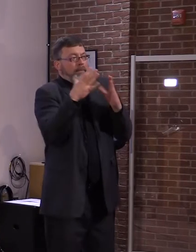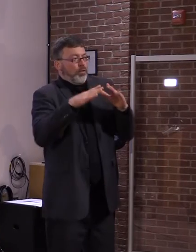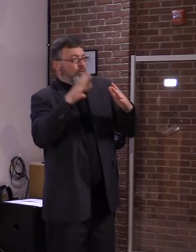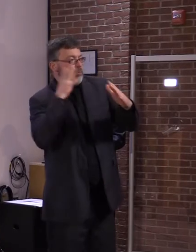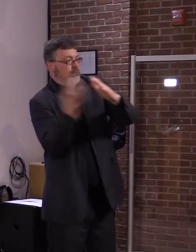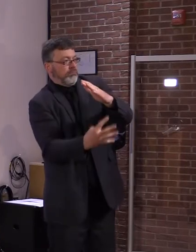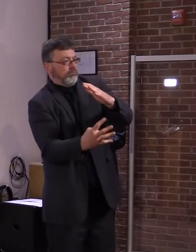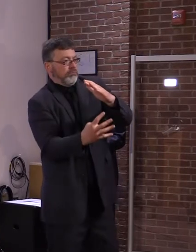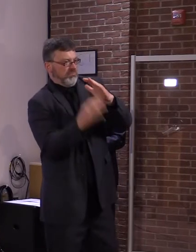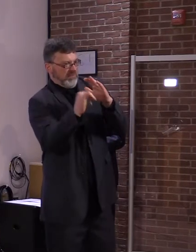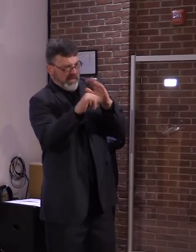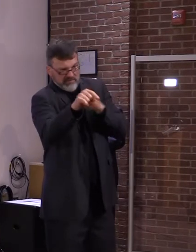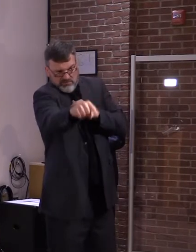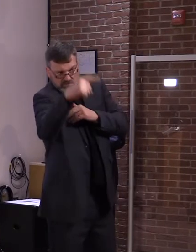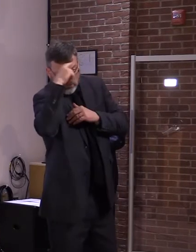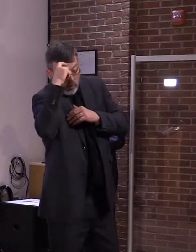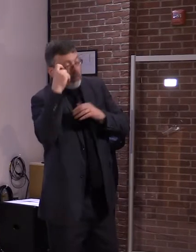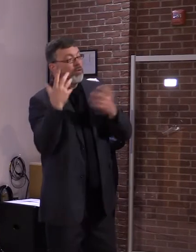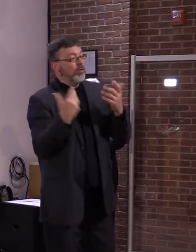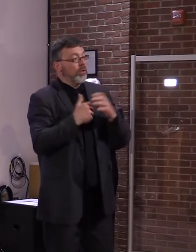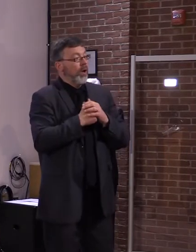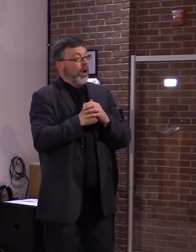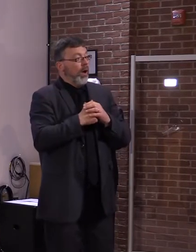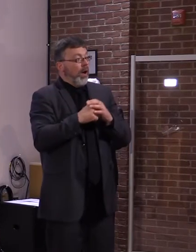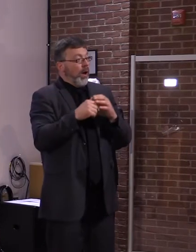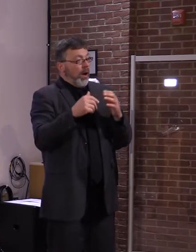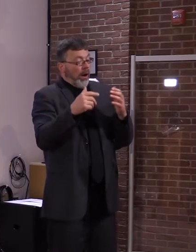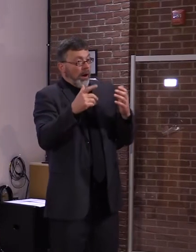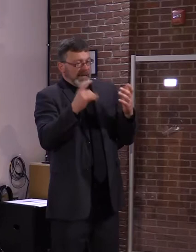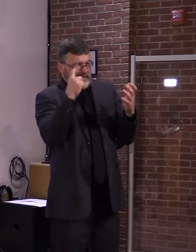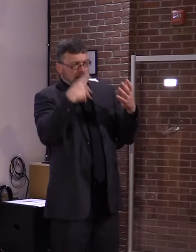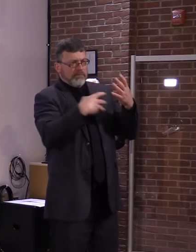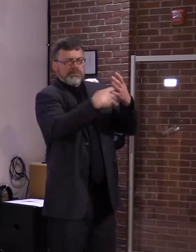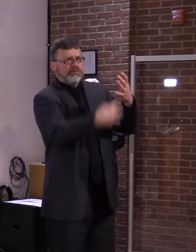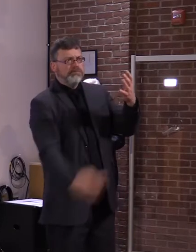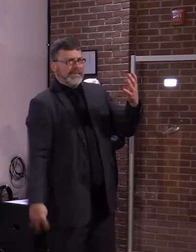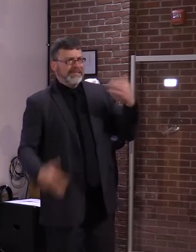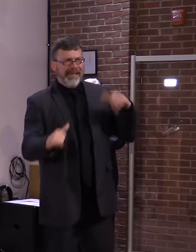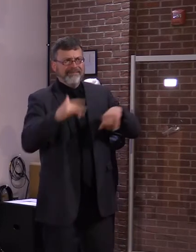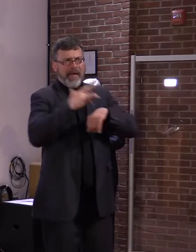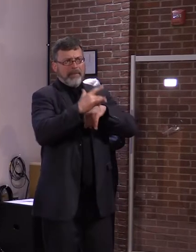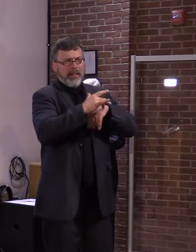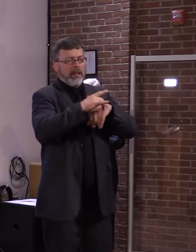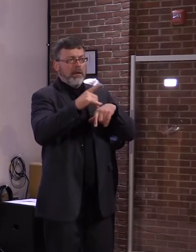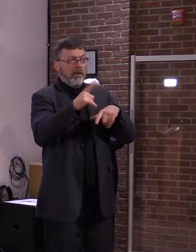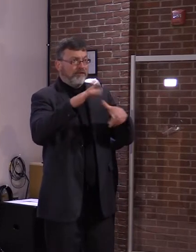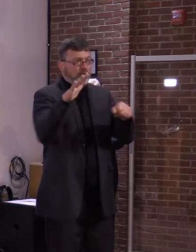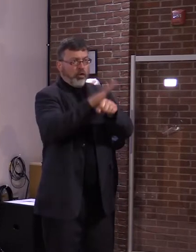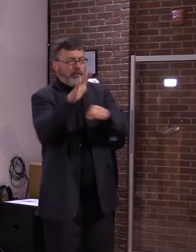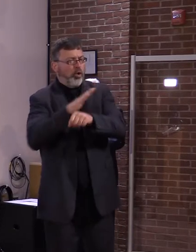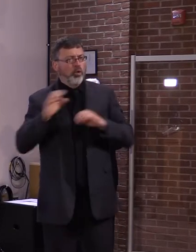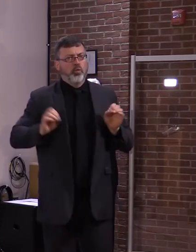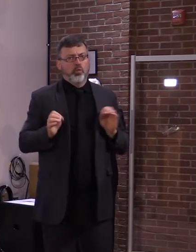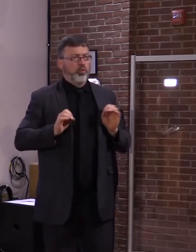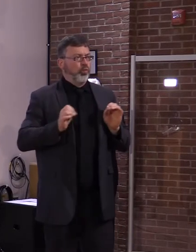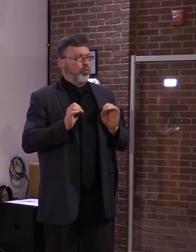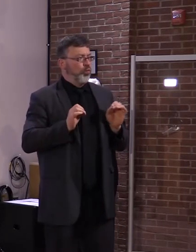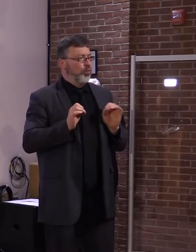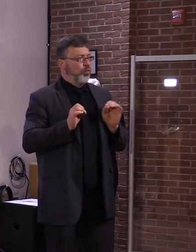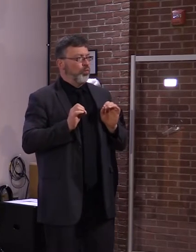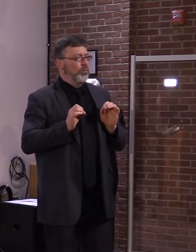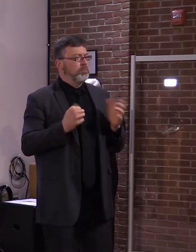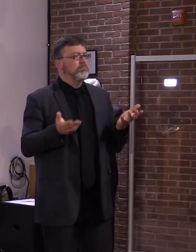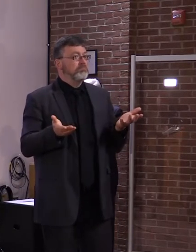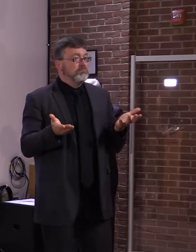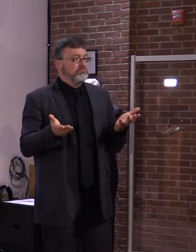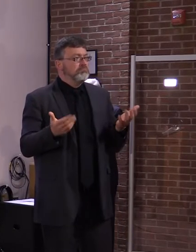Many of them still have spaces, and we are encouraging families to reach out. The list